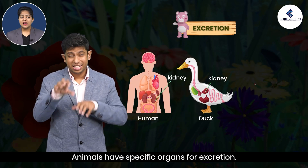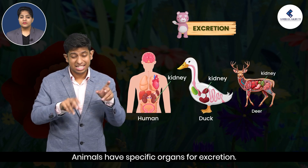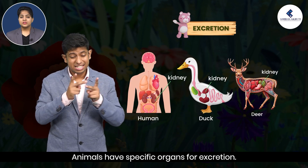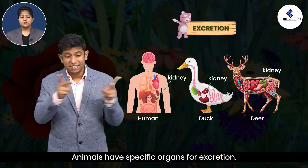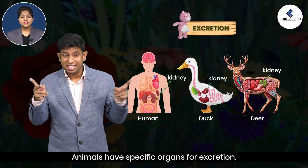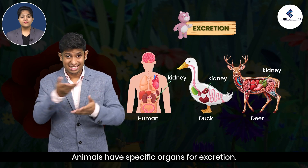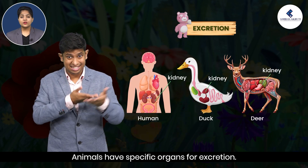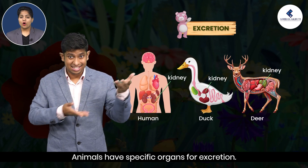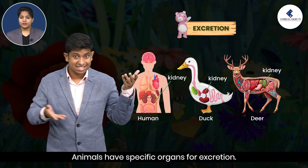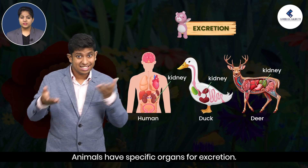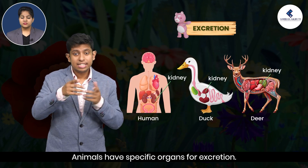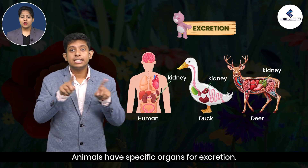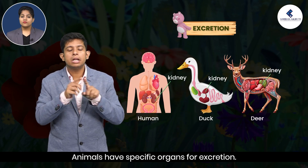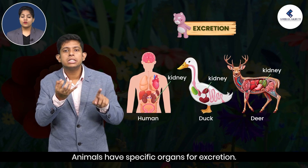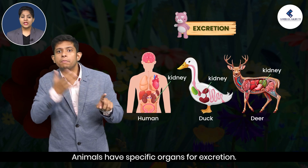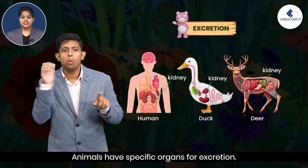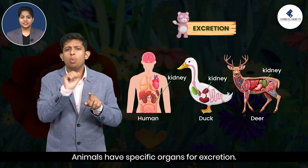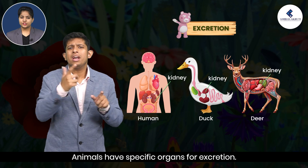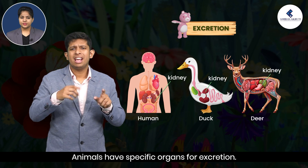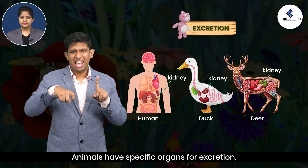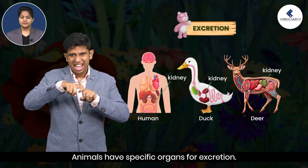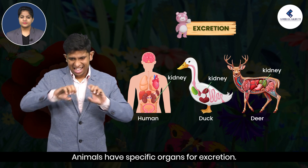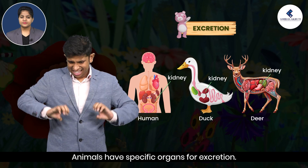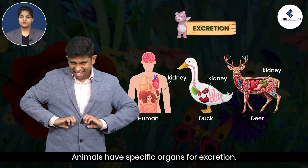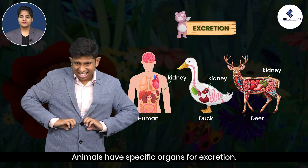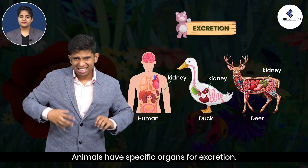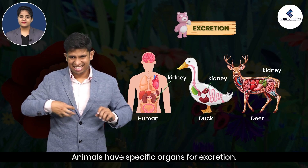Animals have specific organs for excretion.